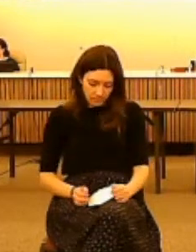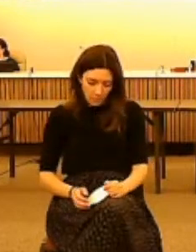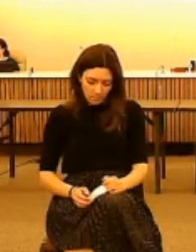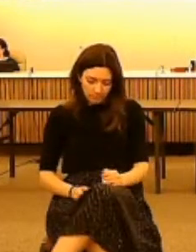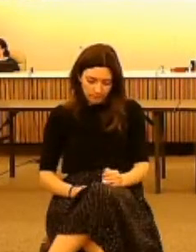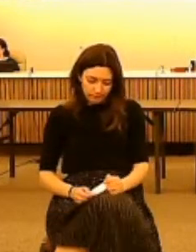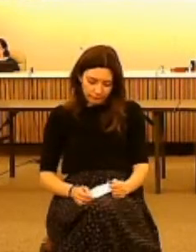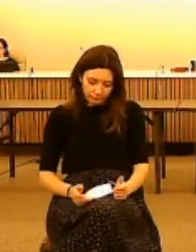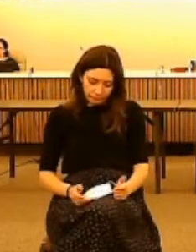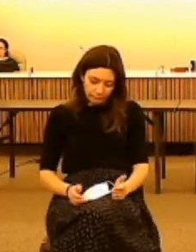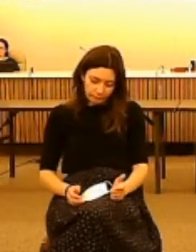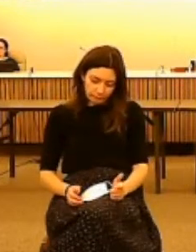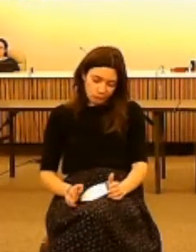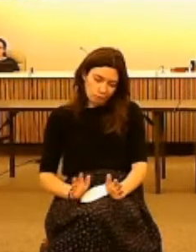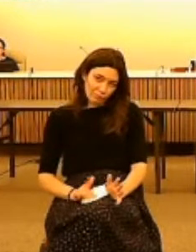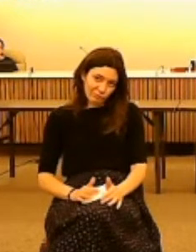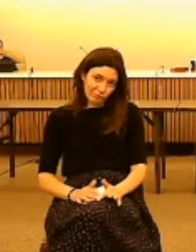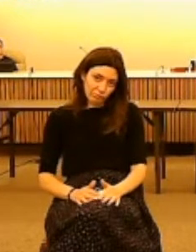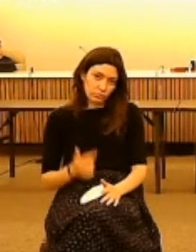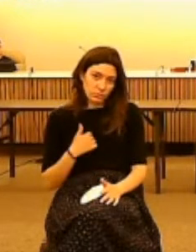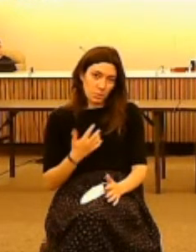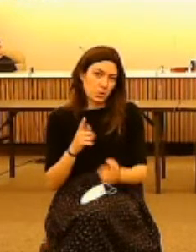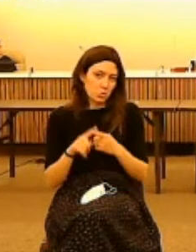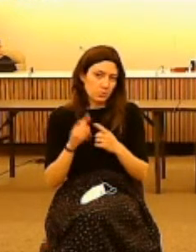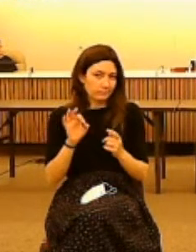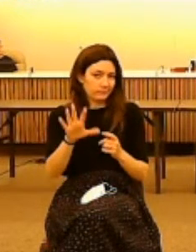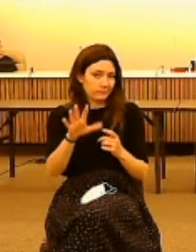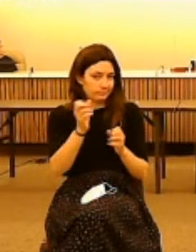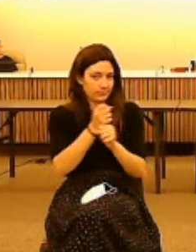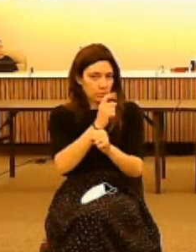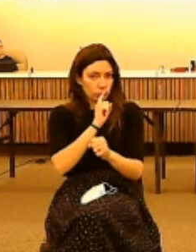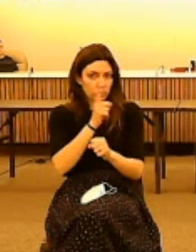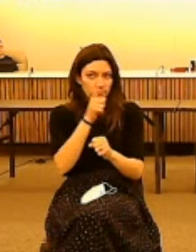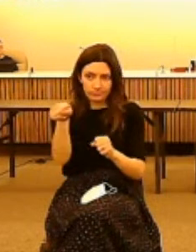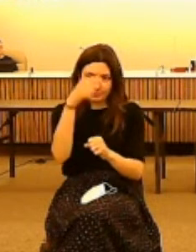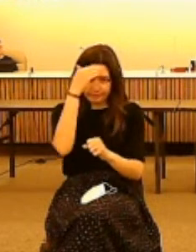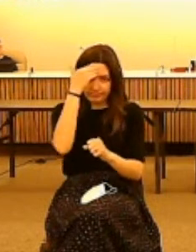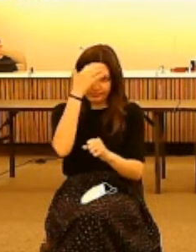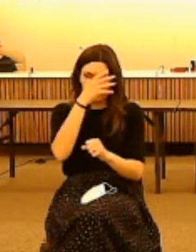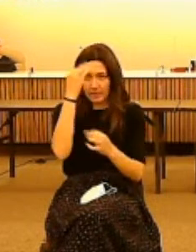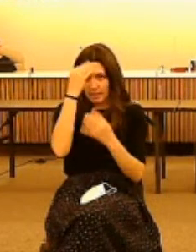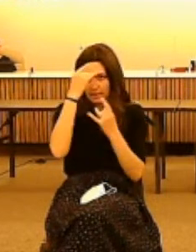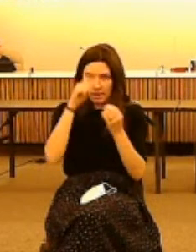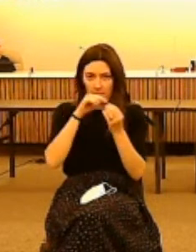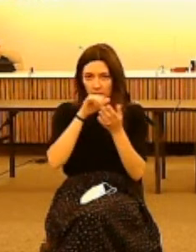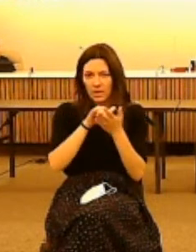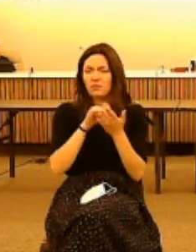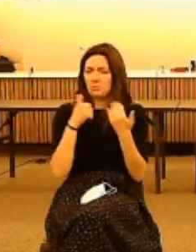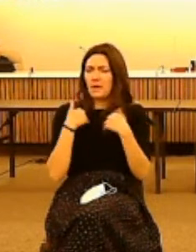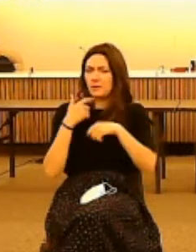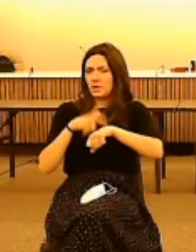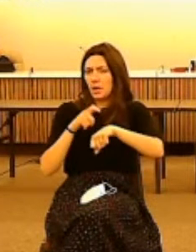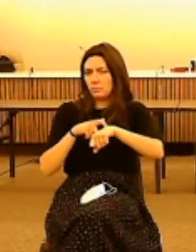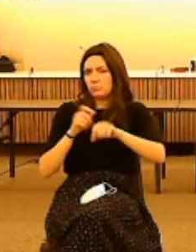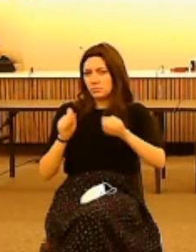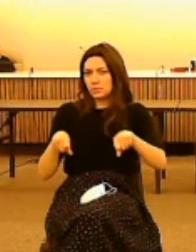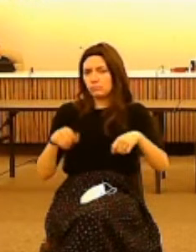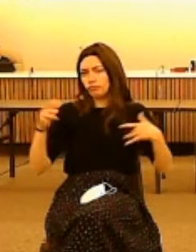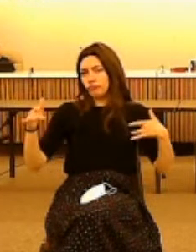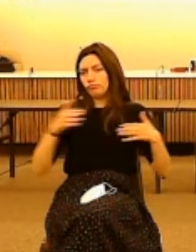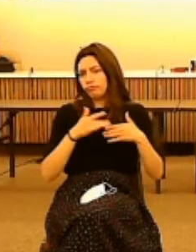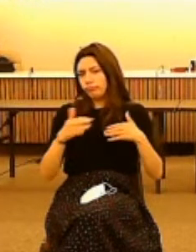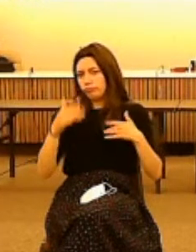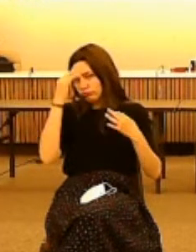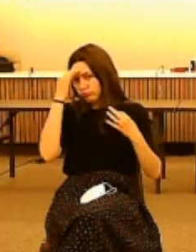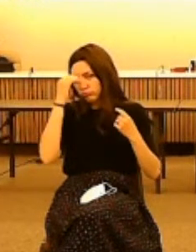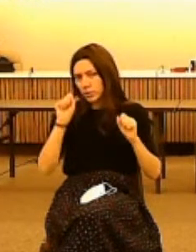So I just wanted to bring that up, get you guys thinking about it. We've got some time.